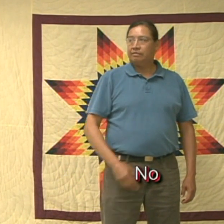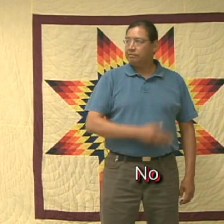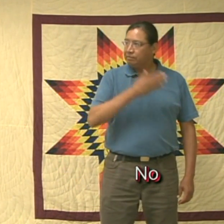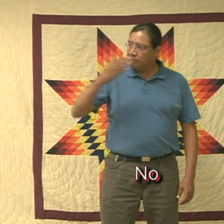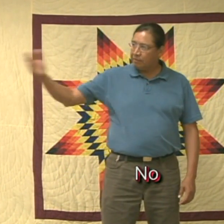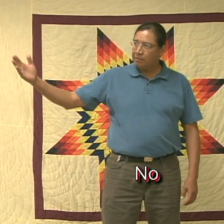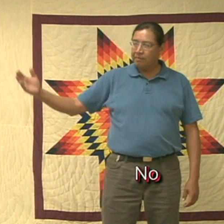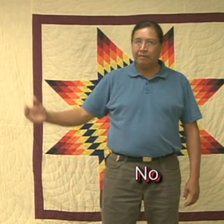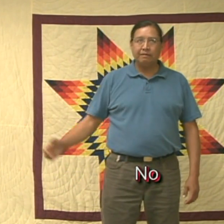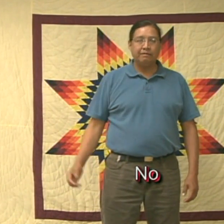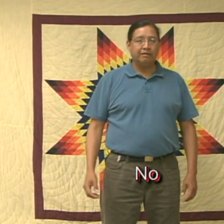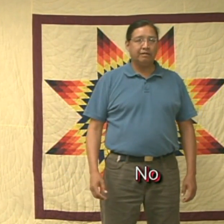Hiya.